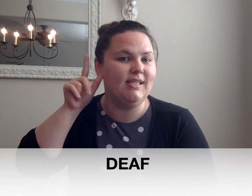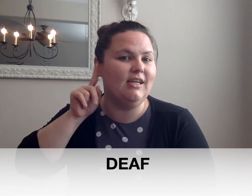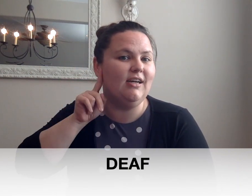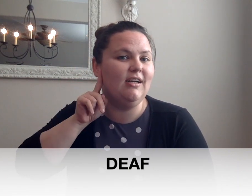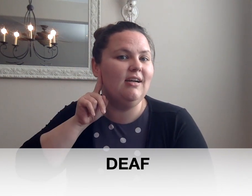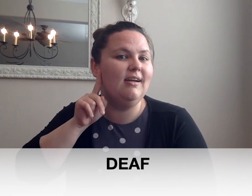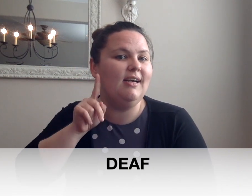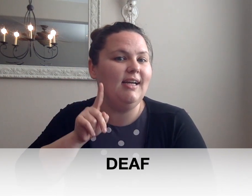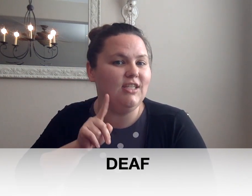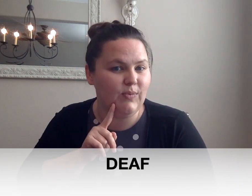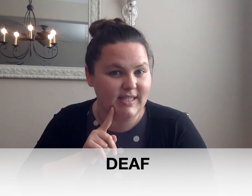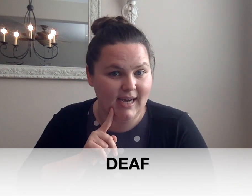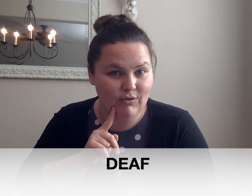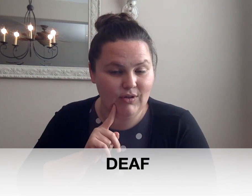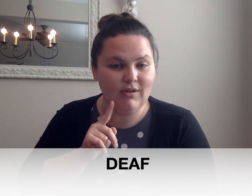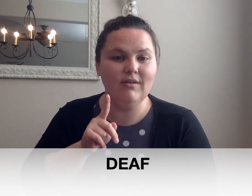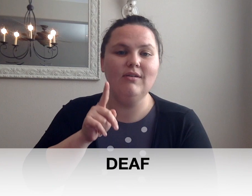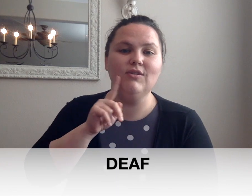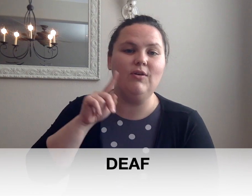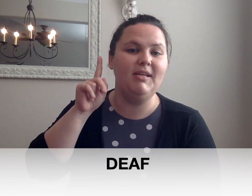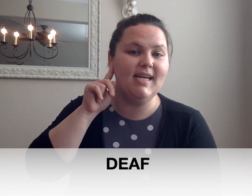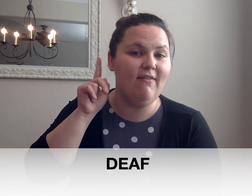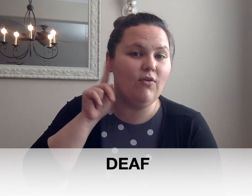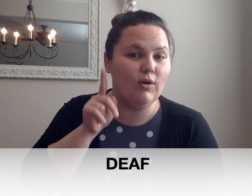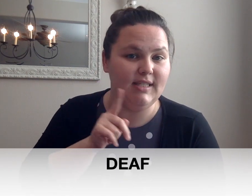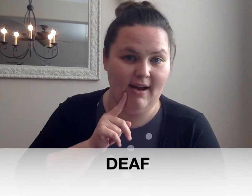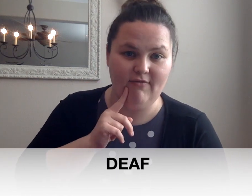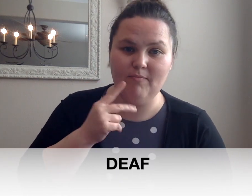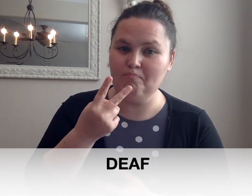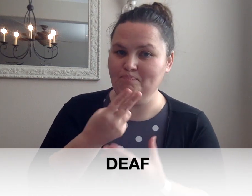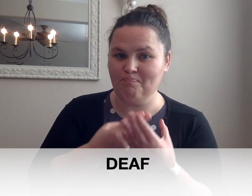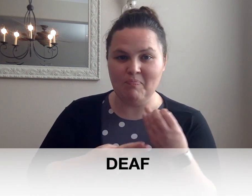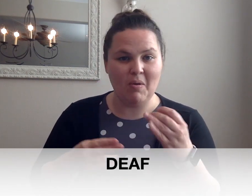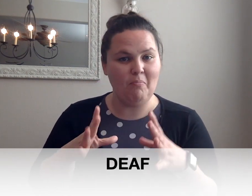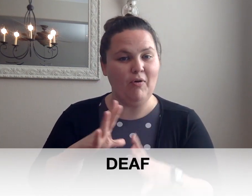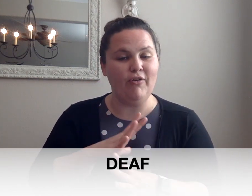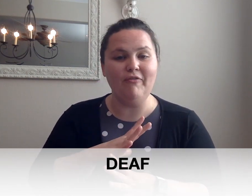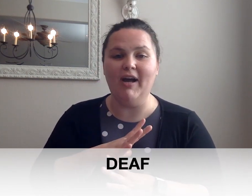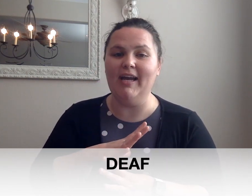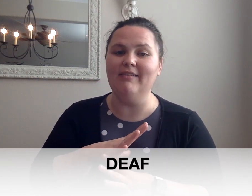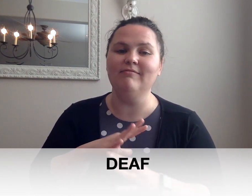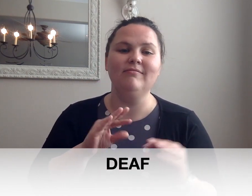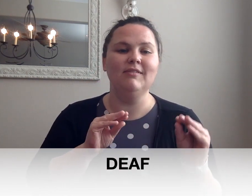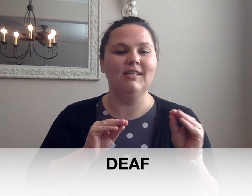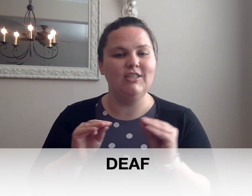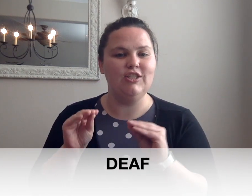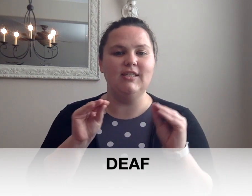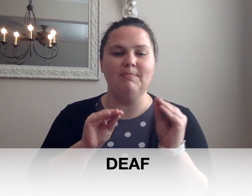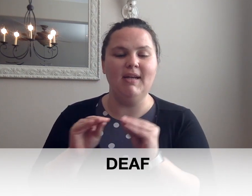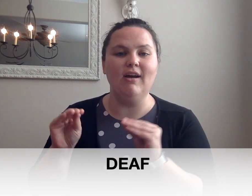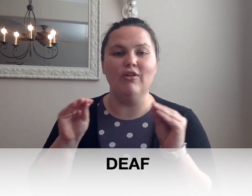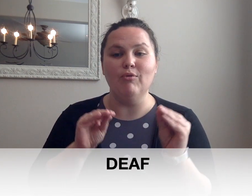here, it just went down. So it could be deaf or deaf. Both are fine. It's just depending on the